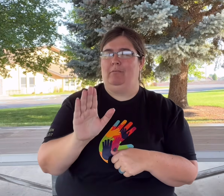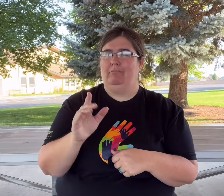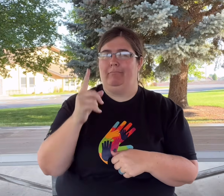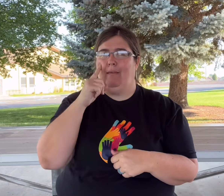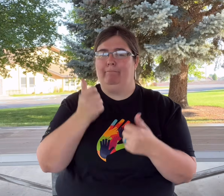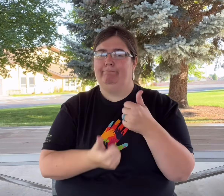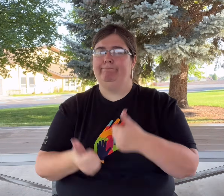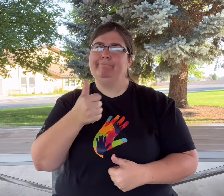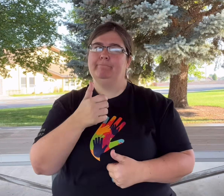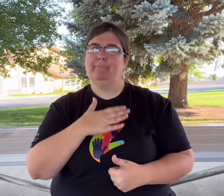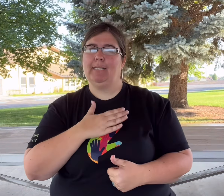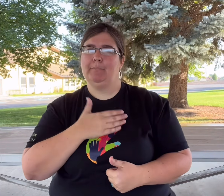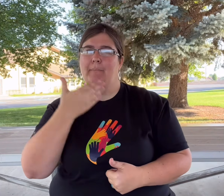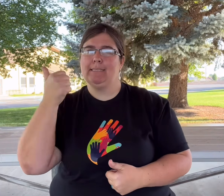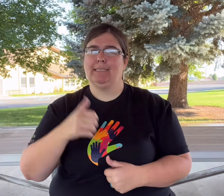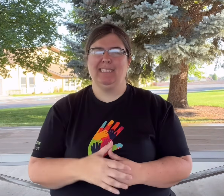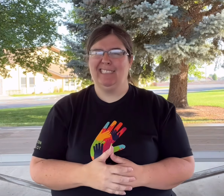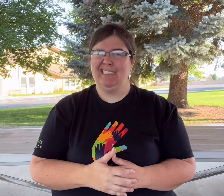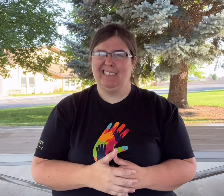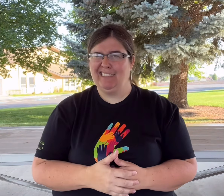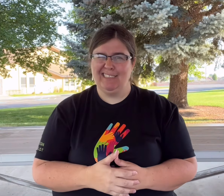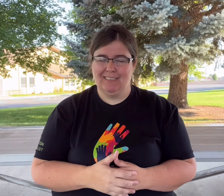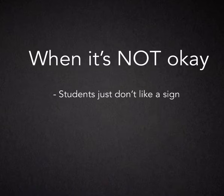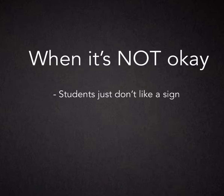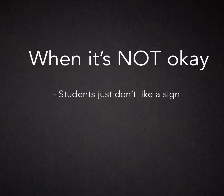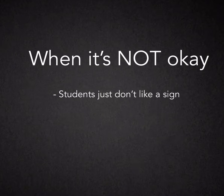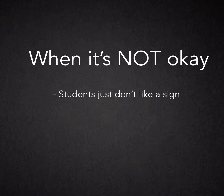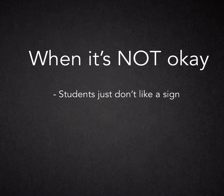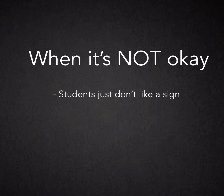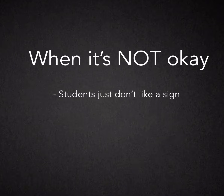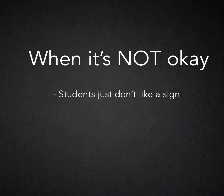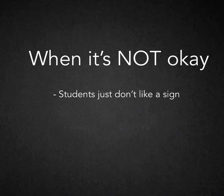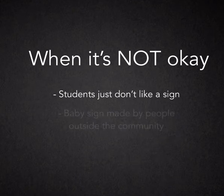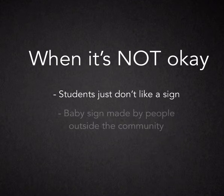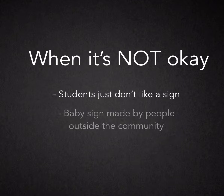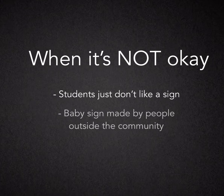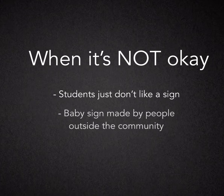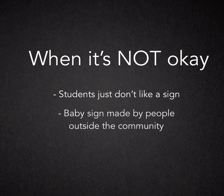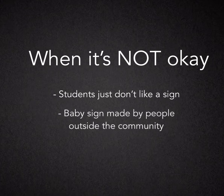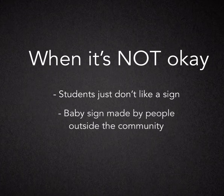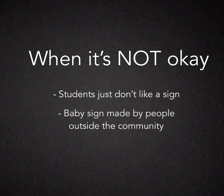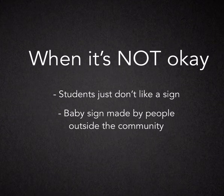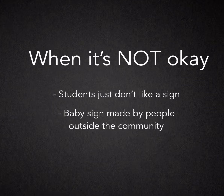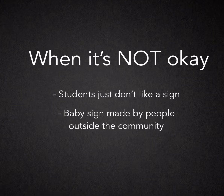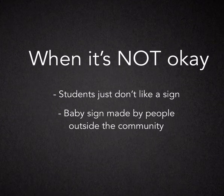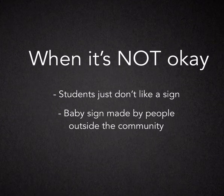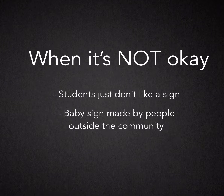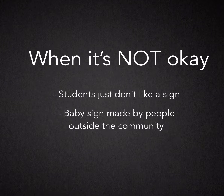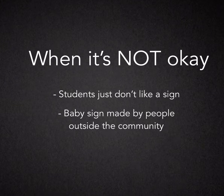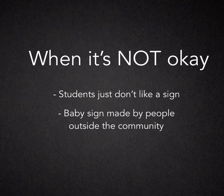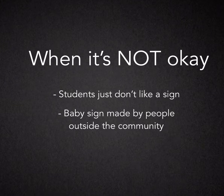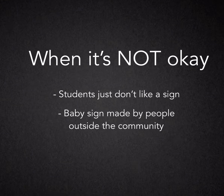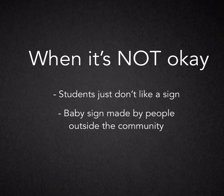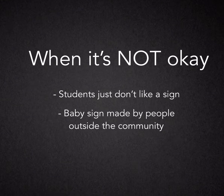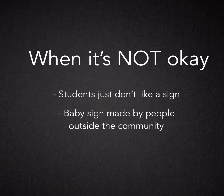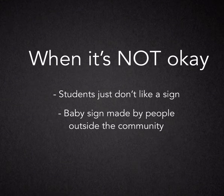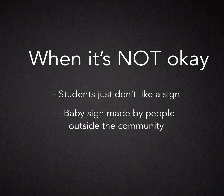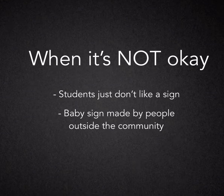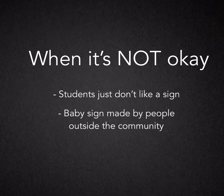your own because you think it's better than the actual sign. baby sign made by people outside the